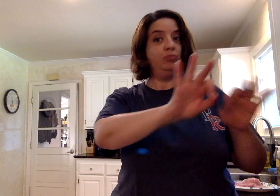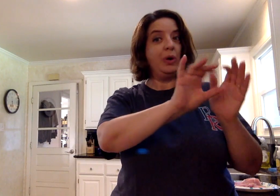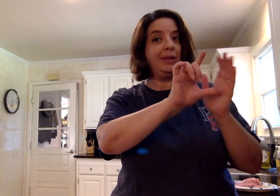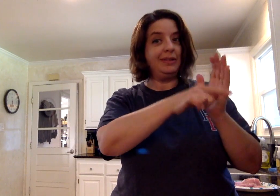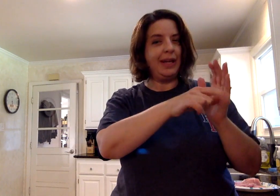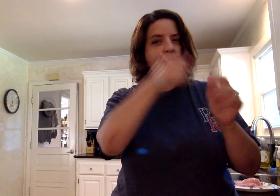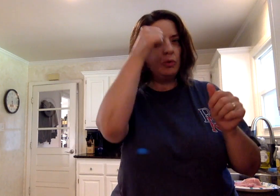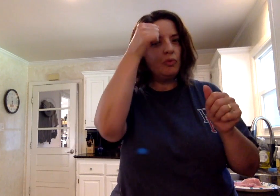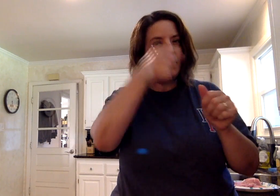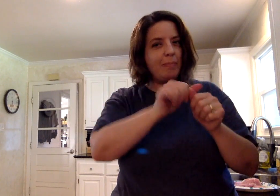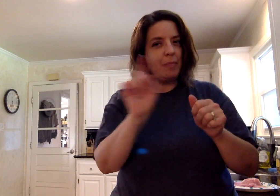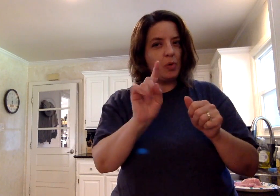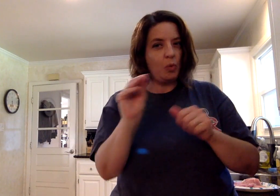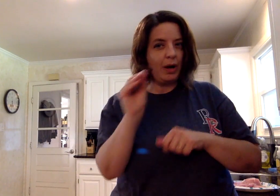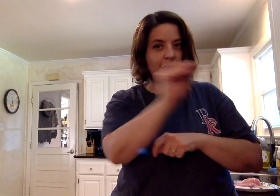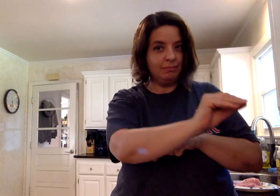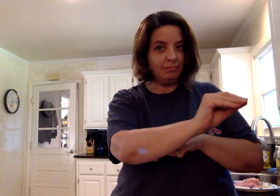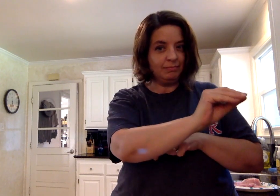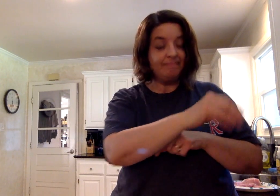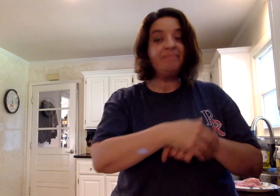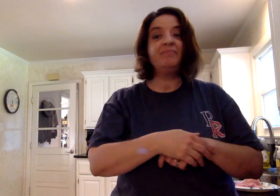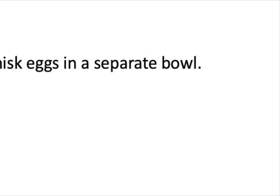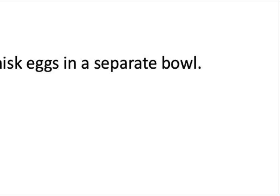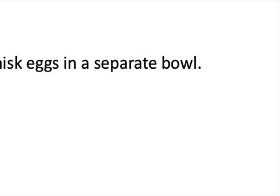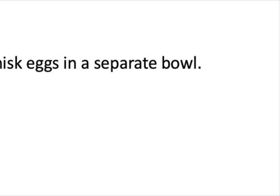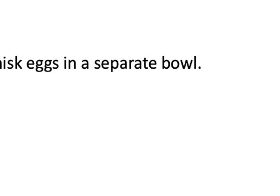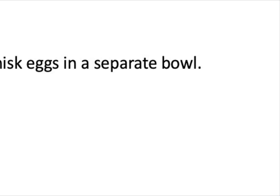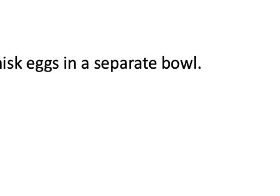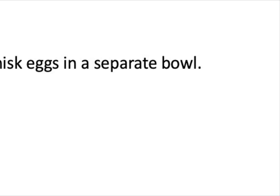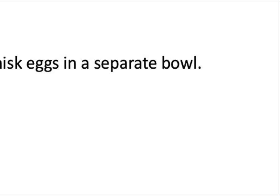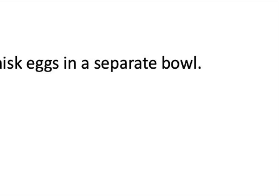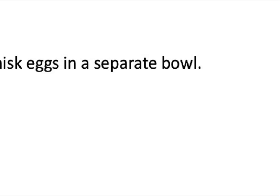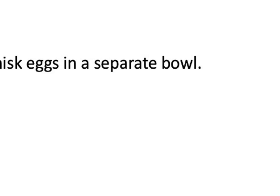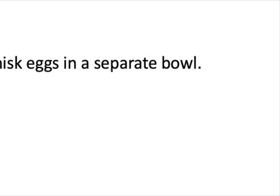That's going to be important later on. So remember where we put that bowl.